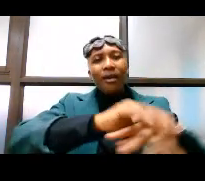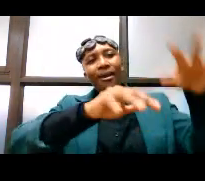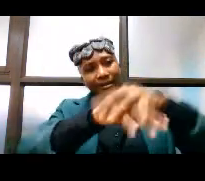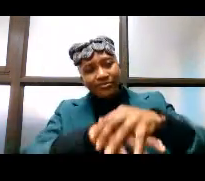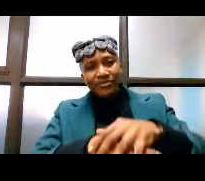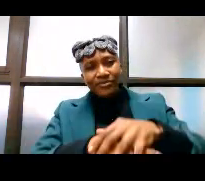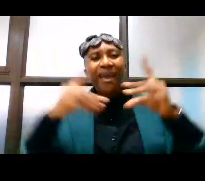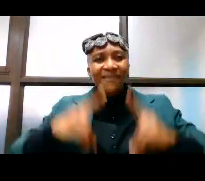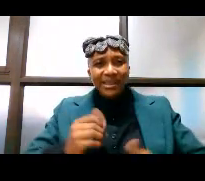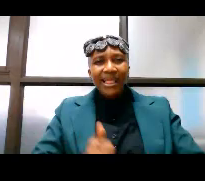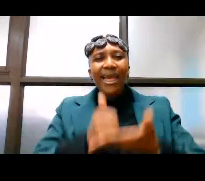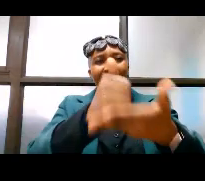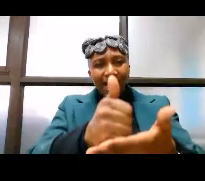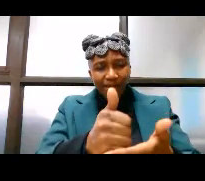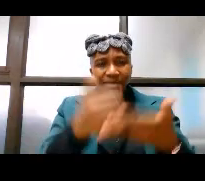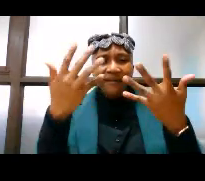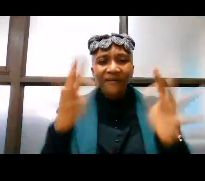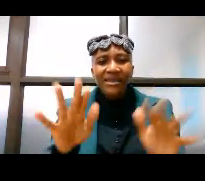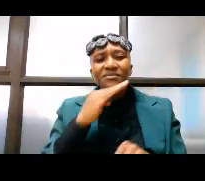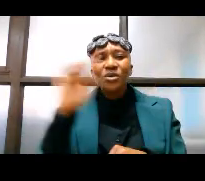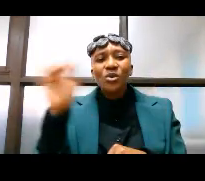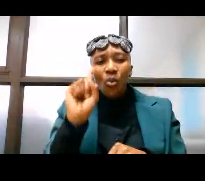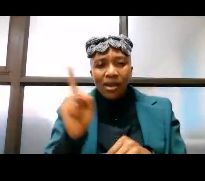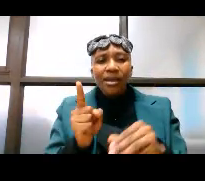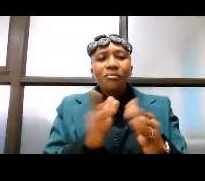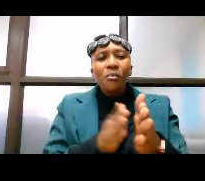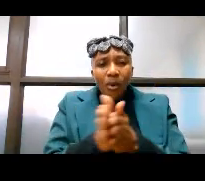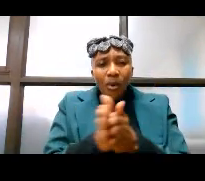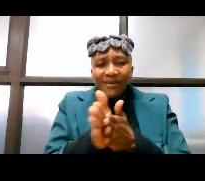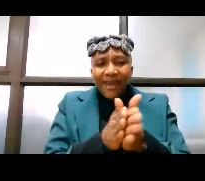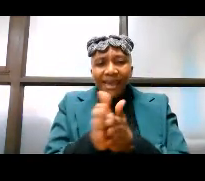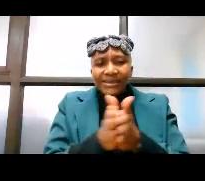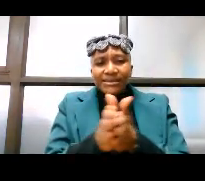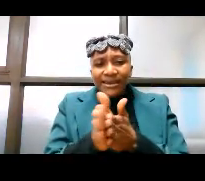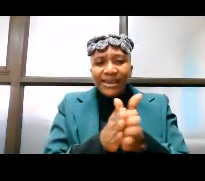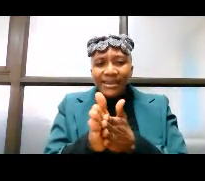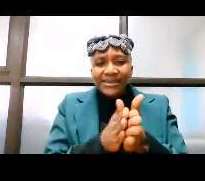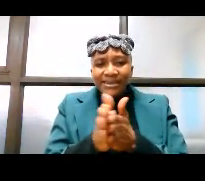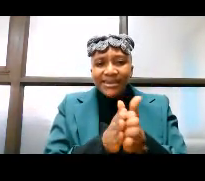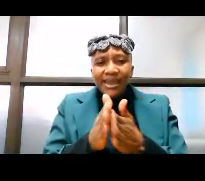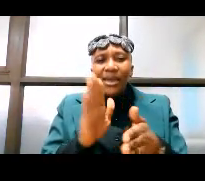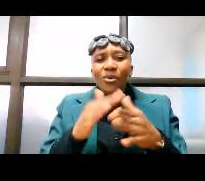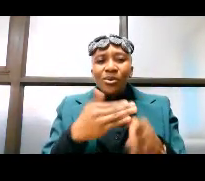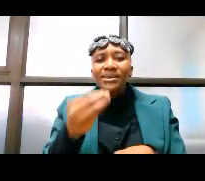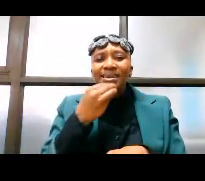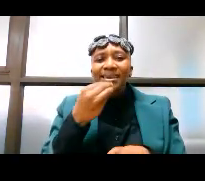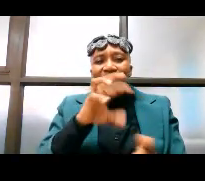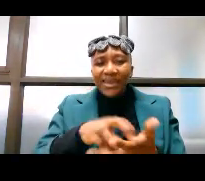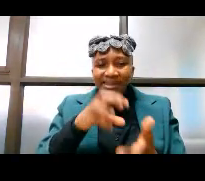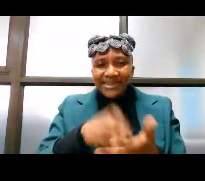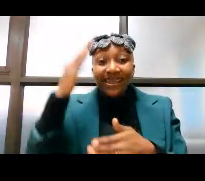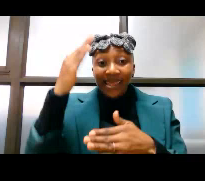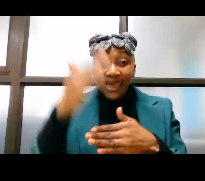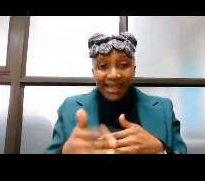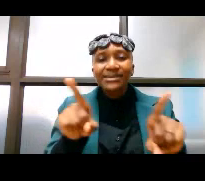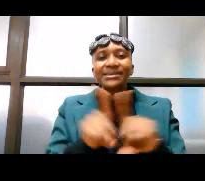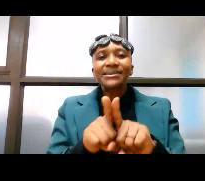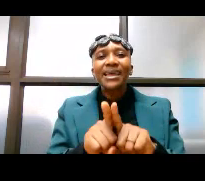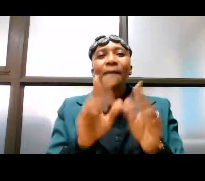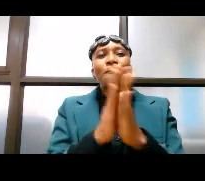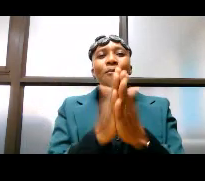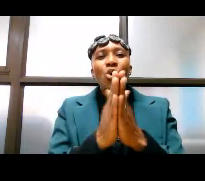and very motivating because you need your little biscuit at the end. Books, tactile as possible,